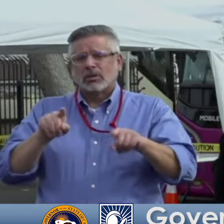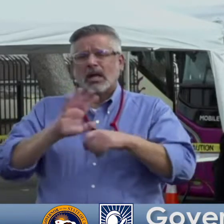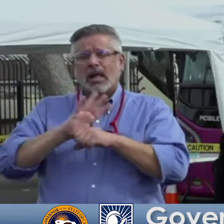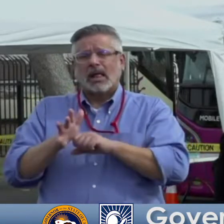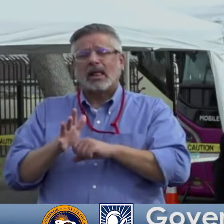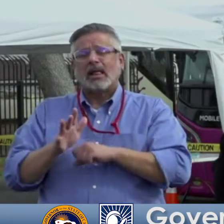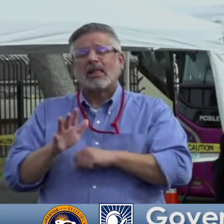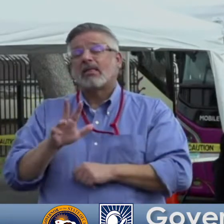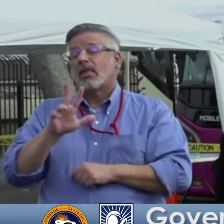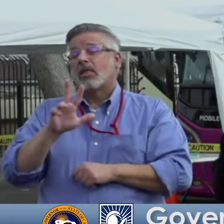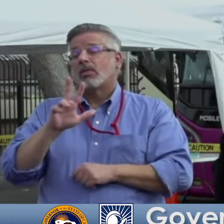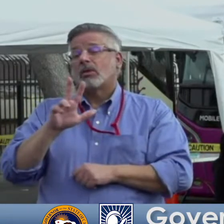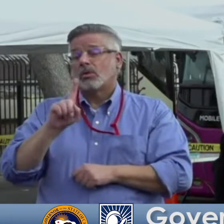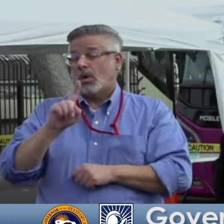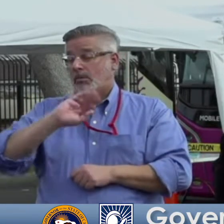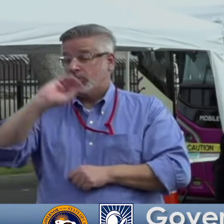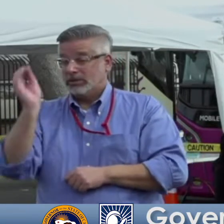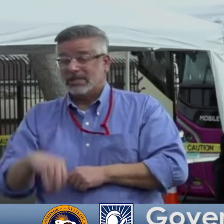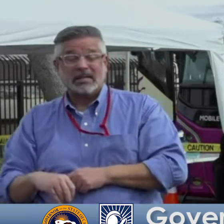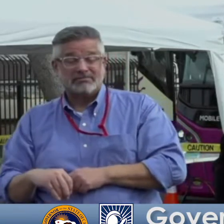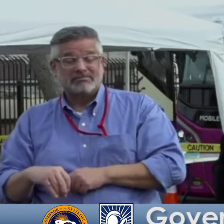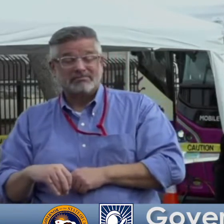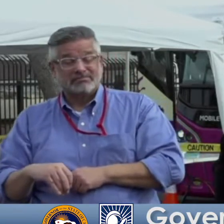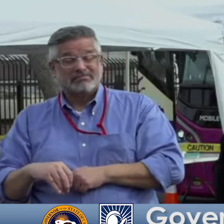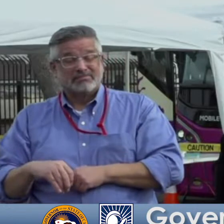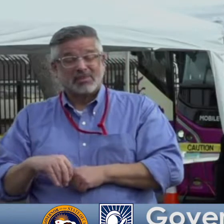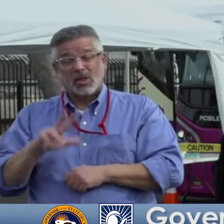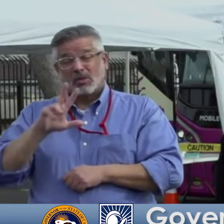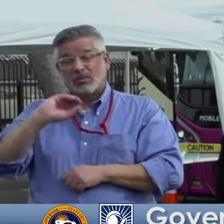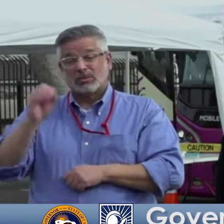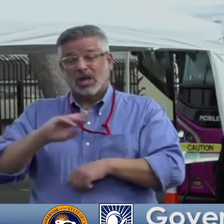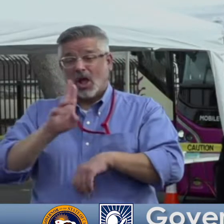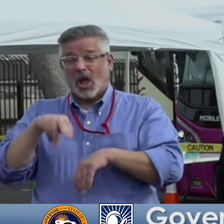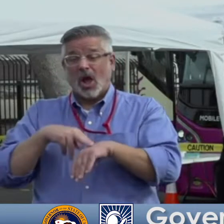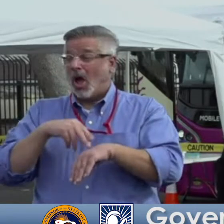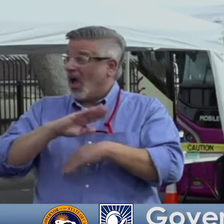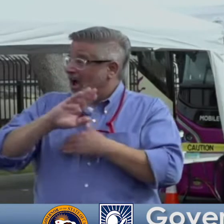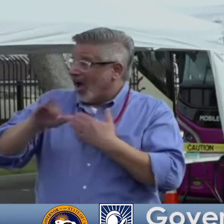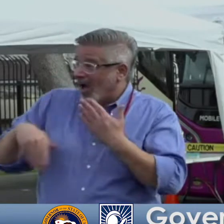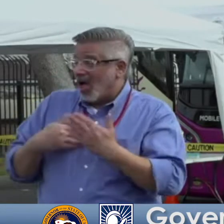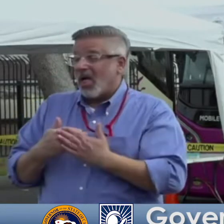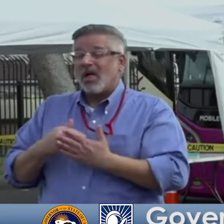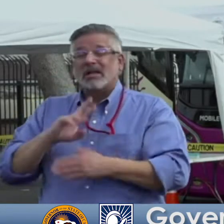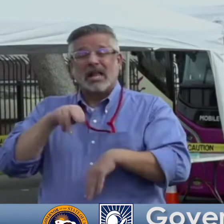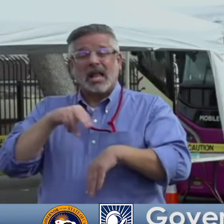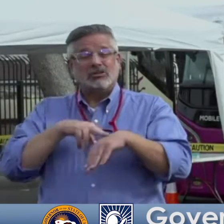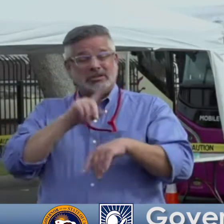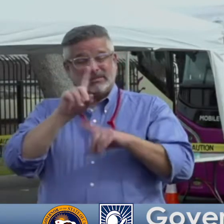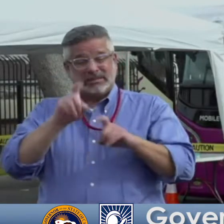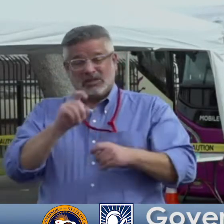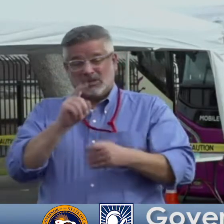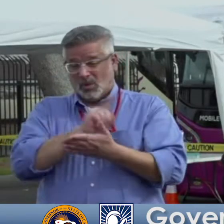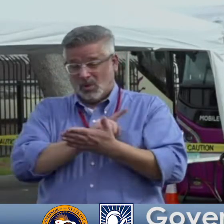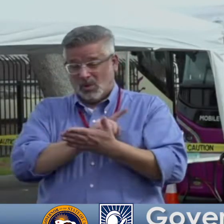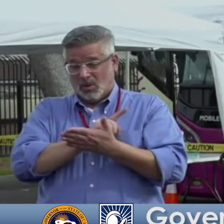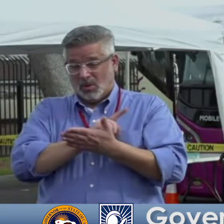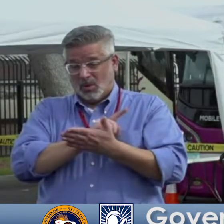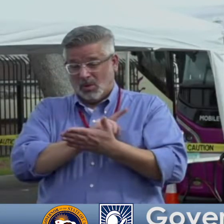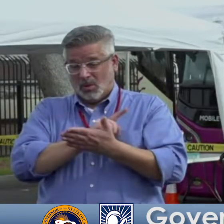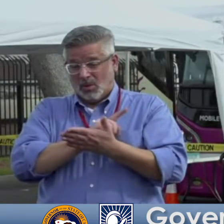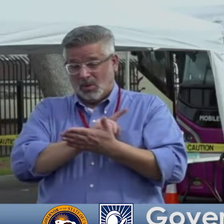roughly 31% of all of the national testing sites, at least as of a week or so